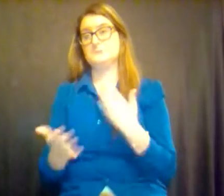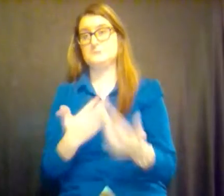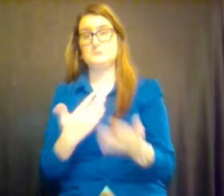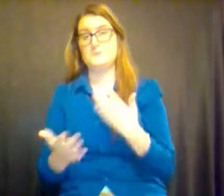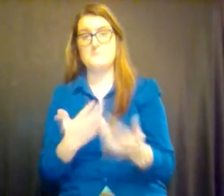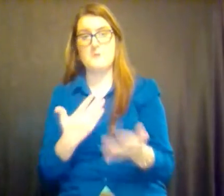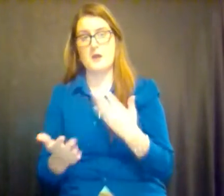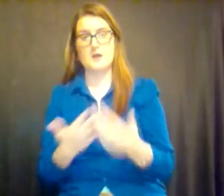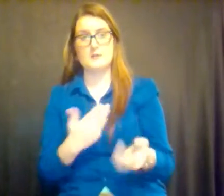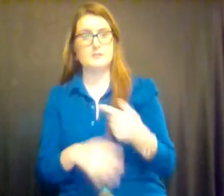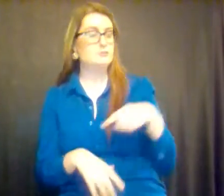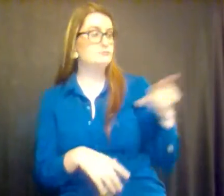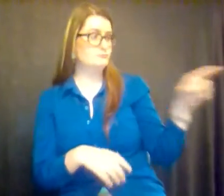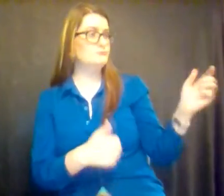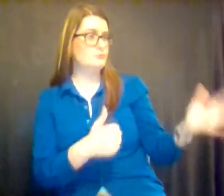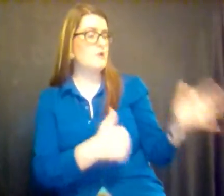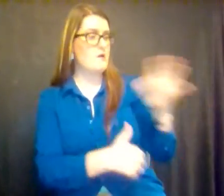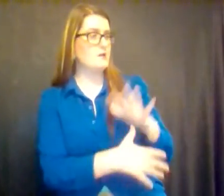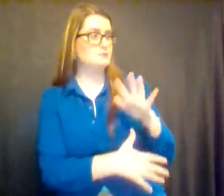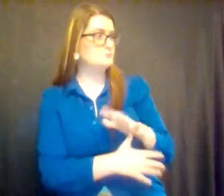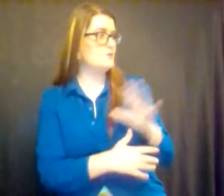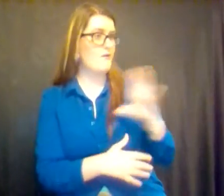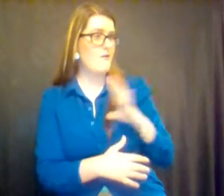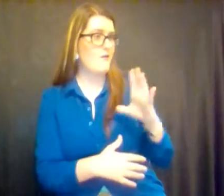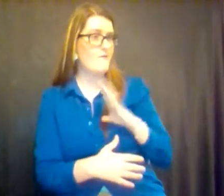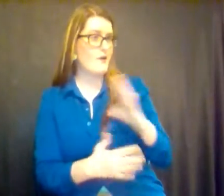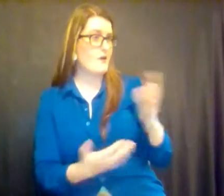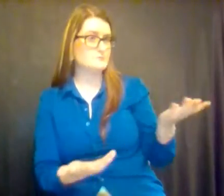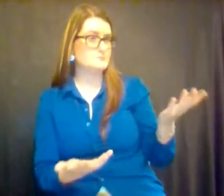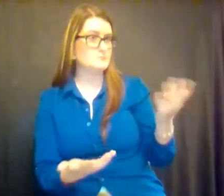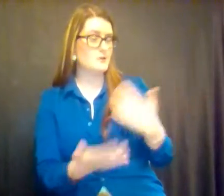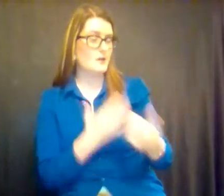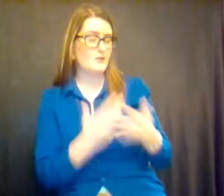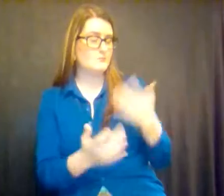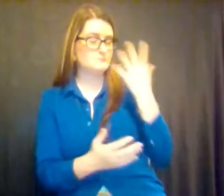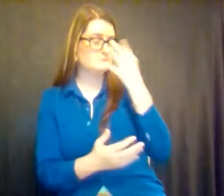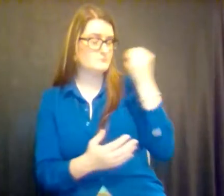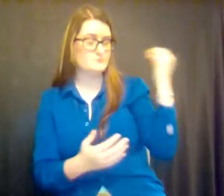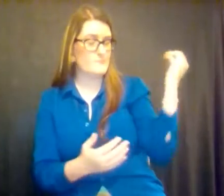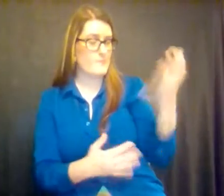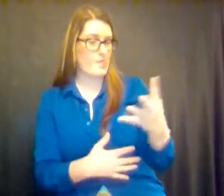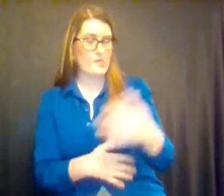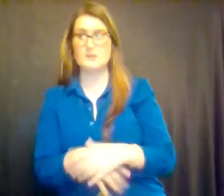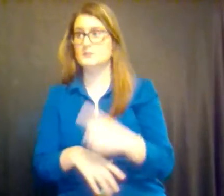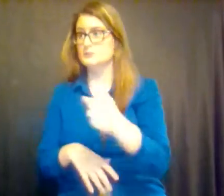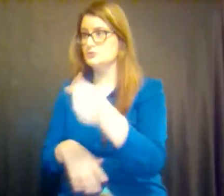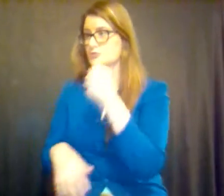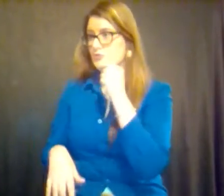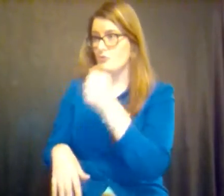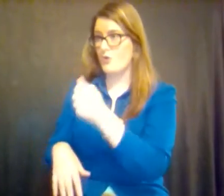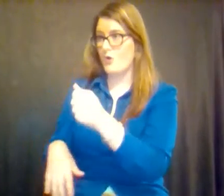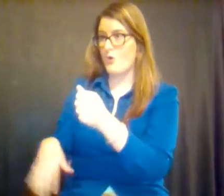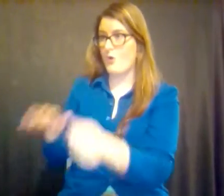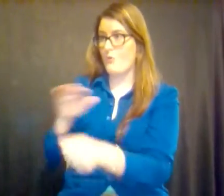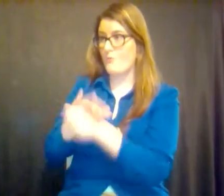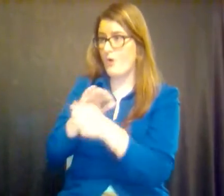be in charge. It's fine with me. Do you promise? Asked Jacob. You have my word, said Esau, and he took his bowl of stew and